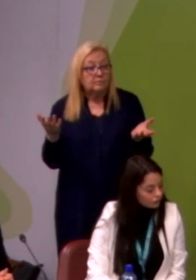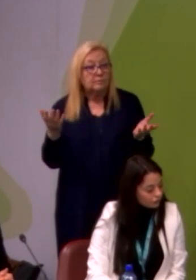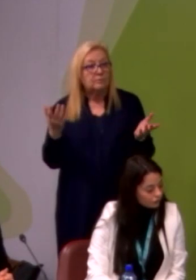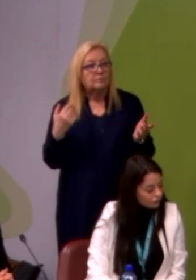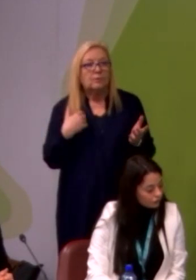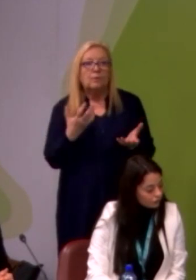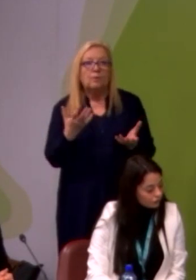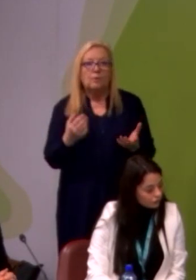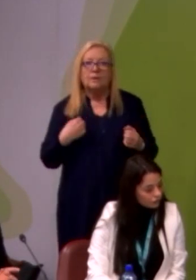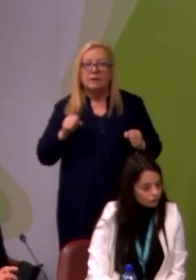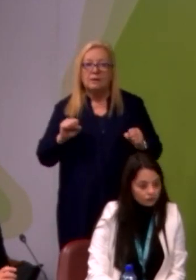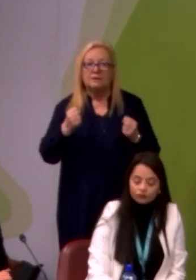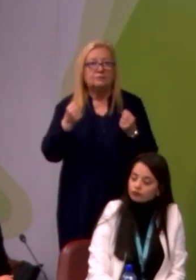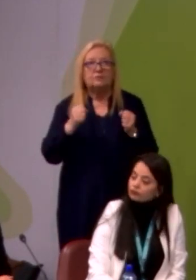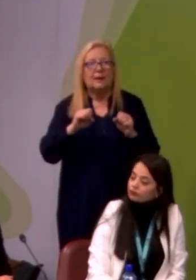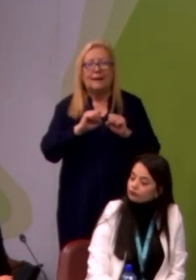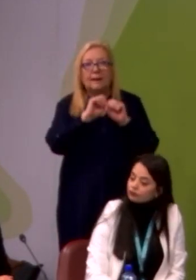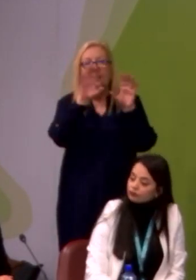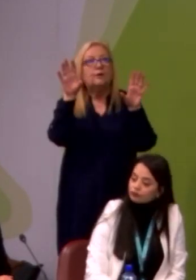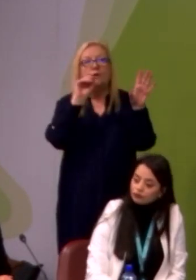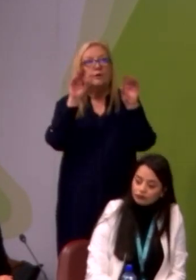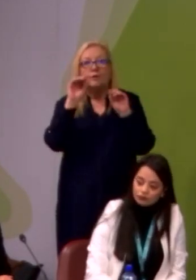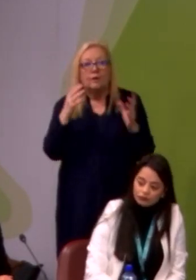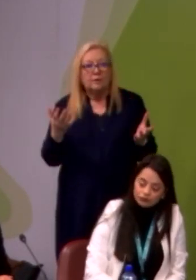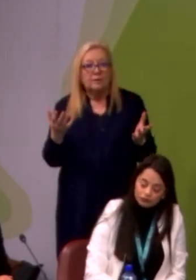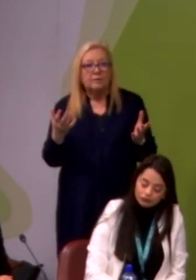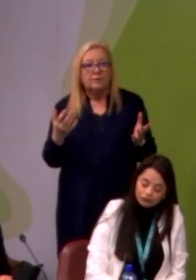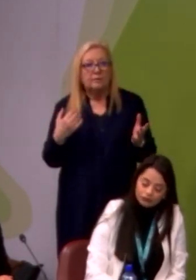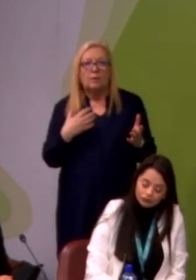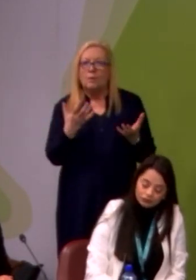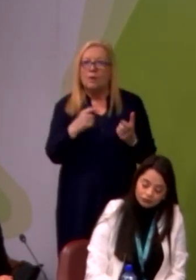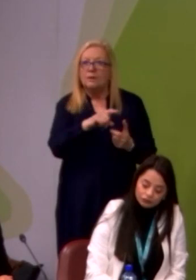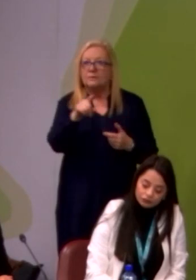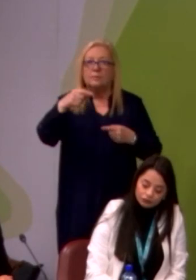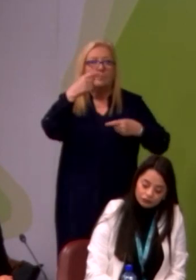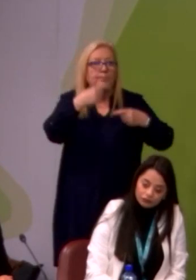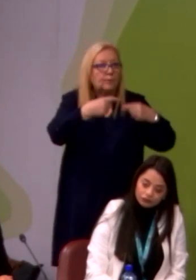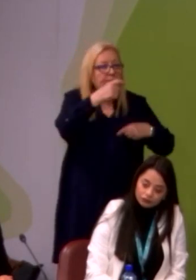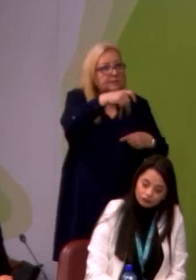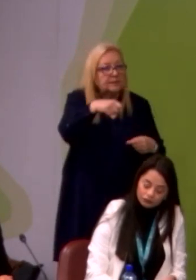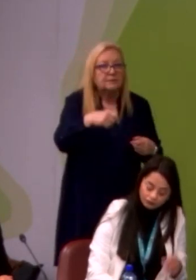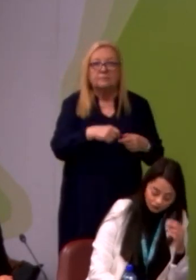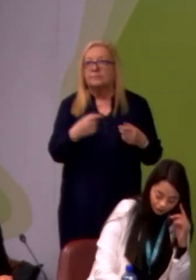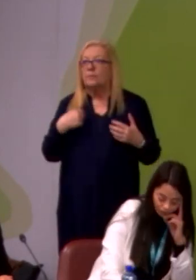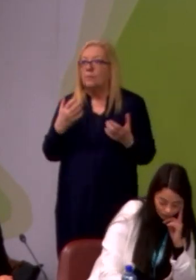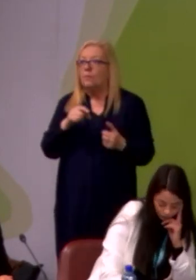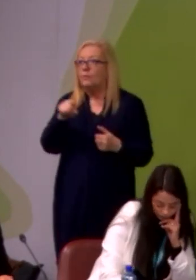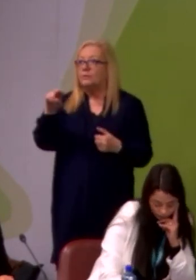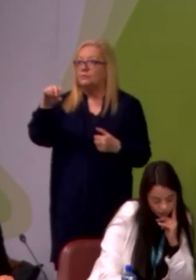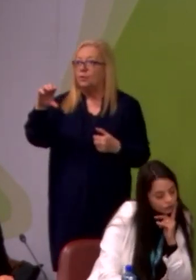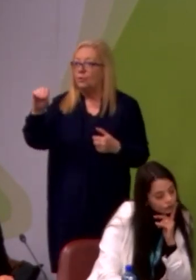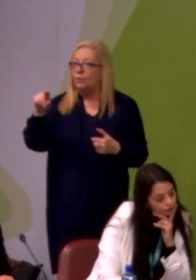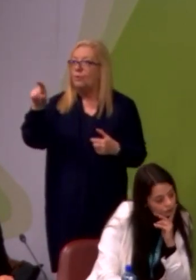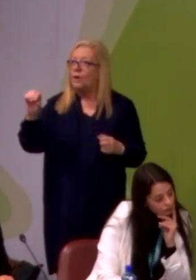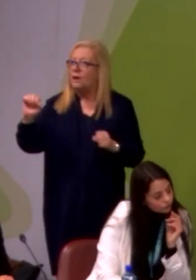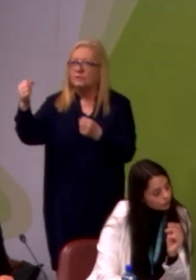actions that we want politicians and NGOs to be taking to help make sure that